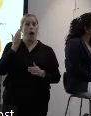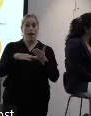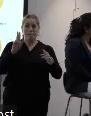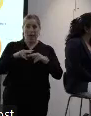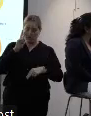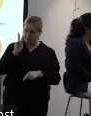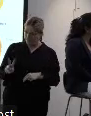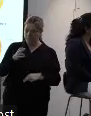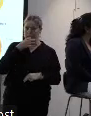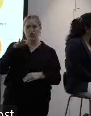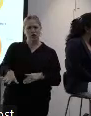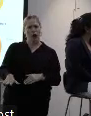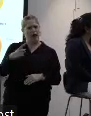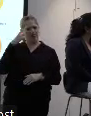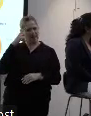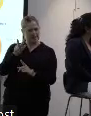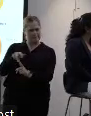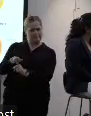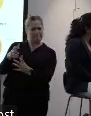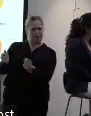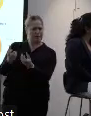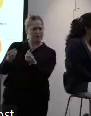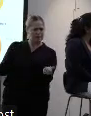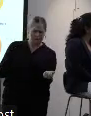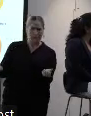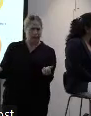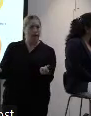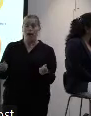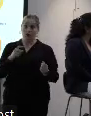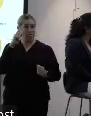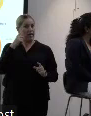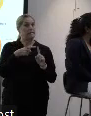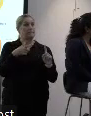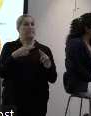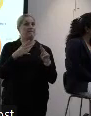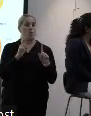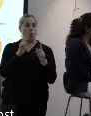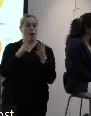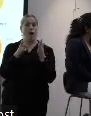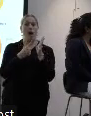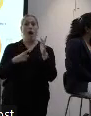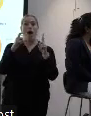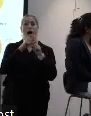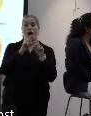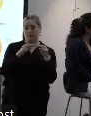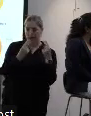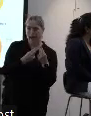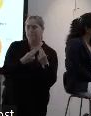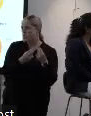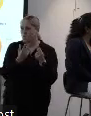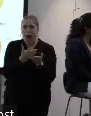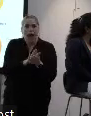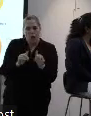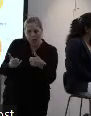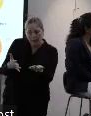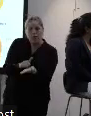problem, how can they have, particularly in culturally and linguistically diverse parents, how can they have the language, and how can we support them to have the language to